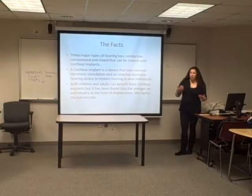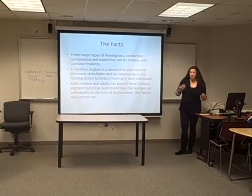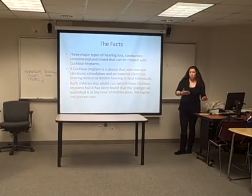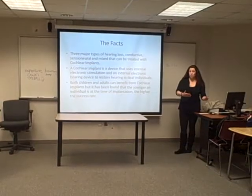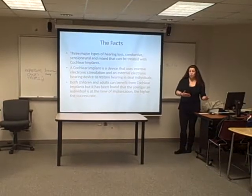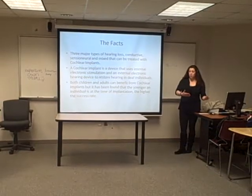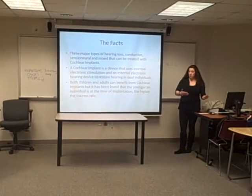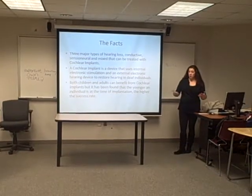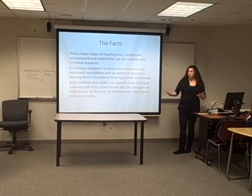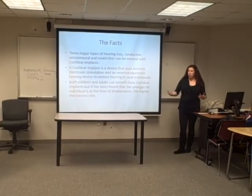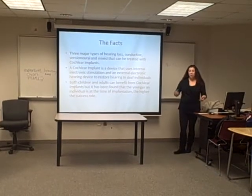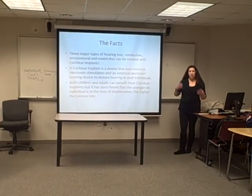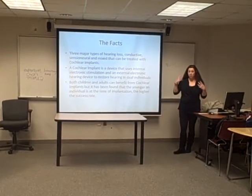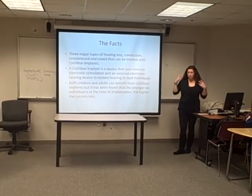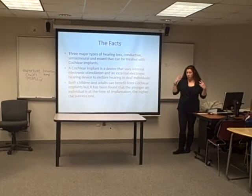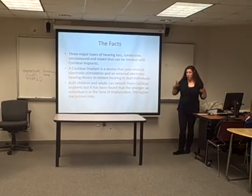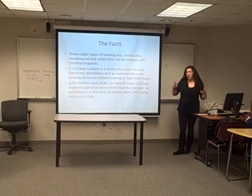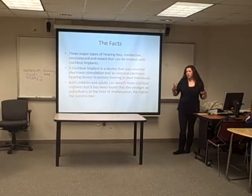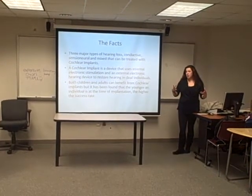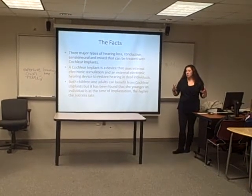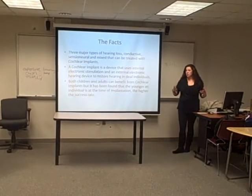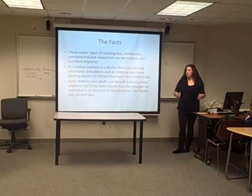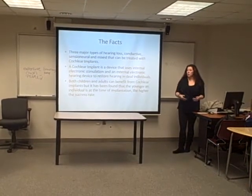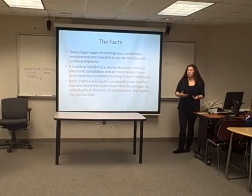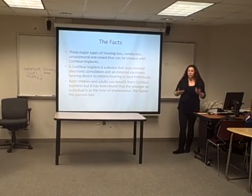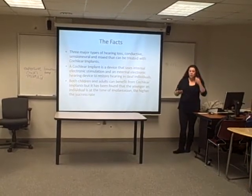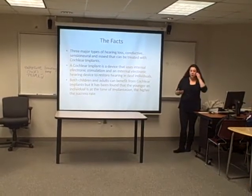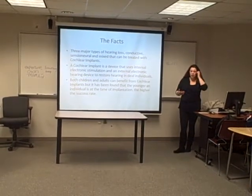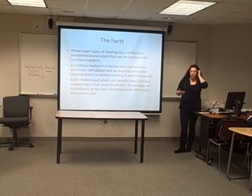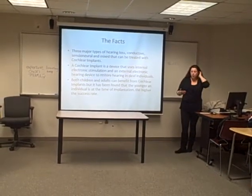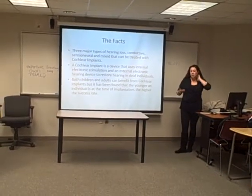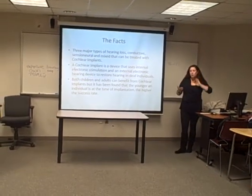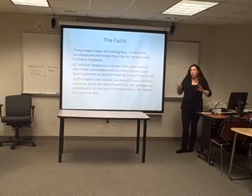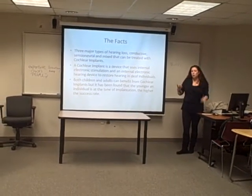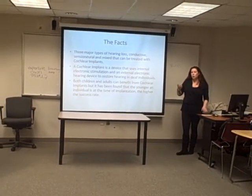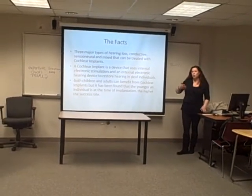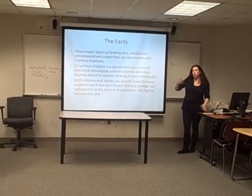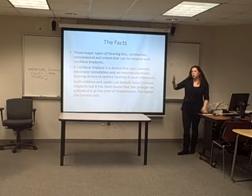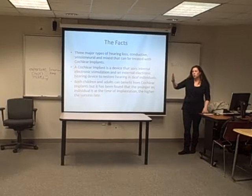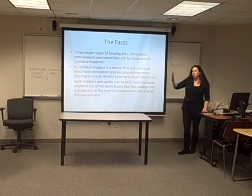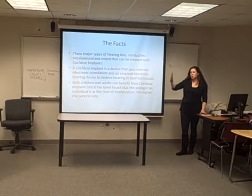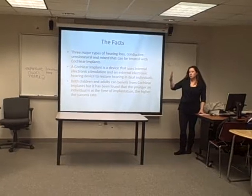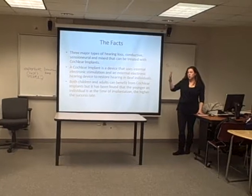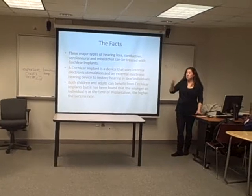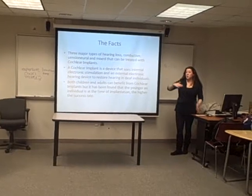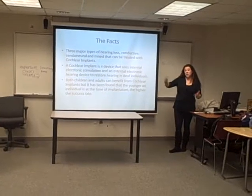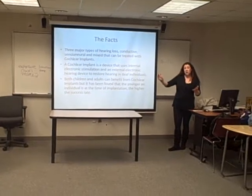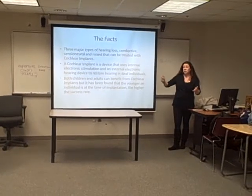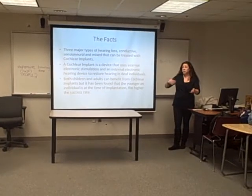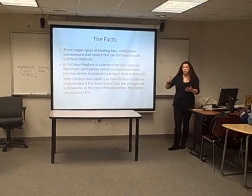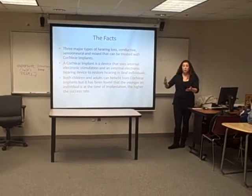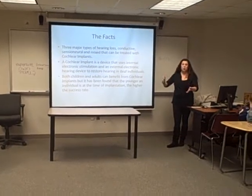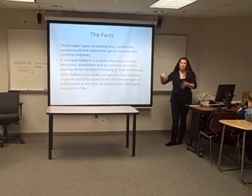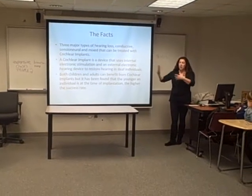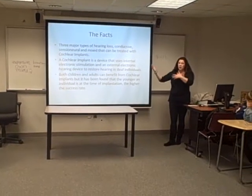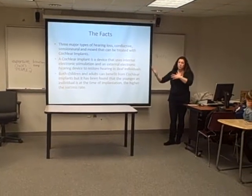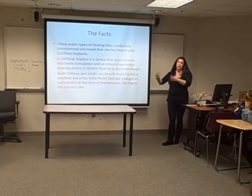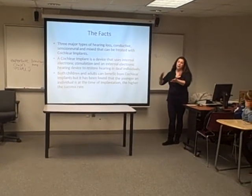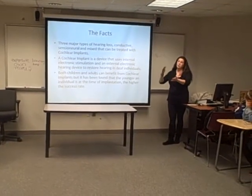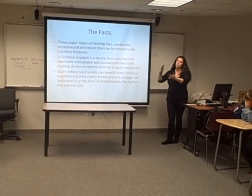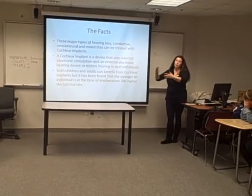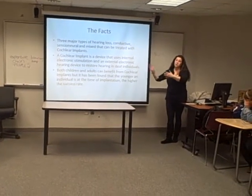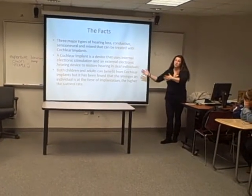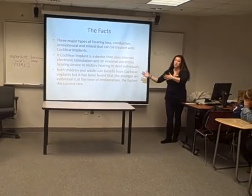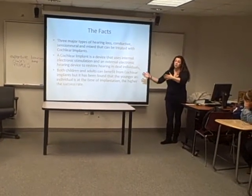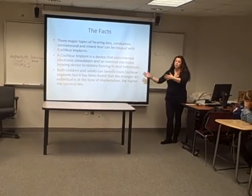basically starting from birth hearing. You have to learn how to hear. And with adults that have been deaf, let's say their whole life, get an